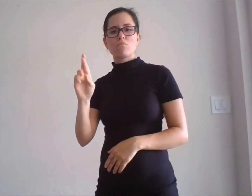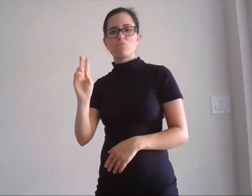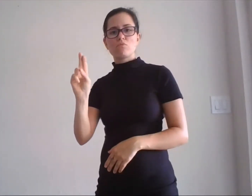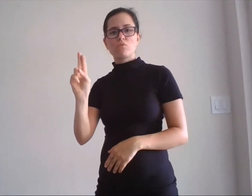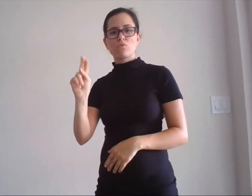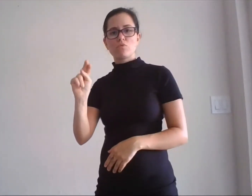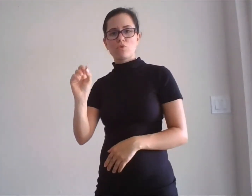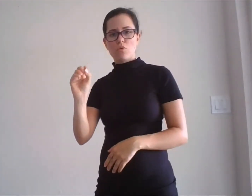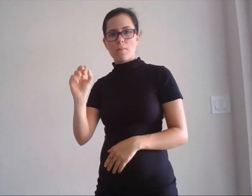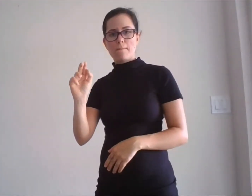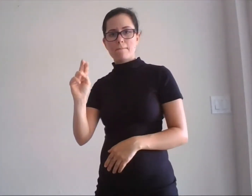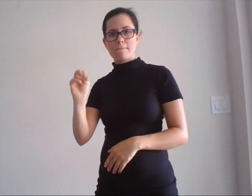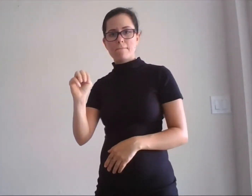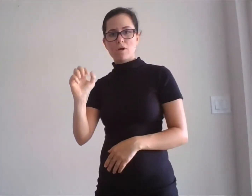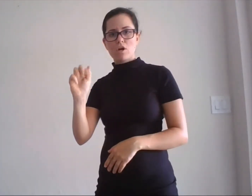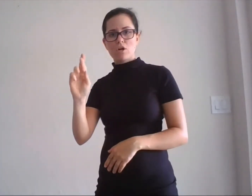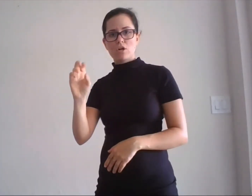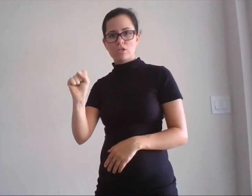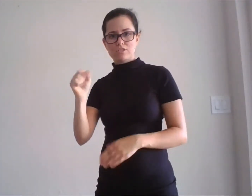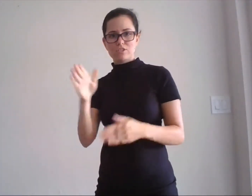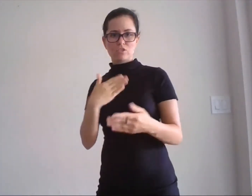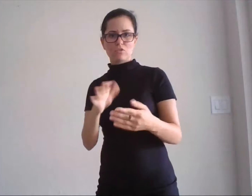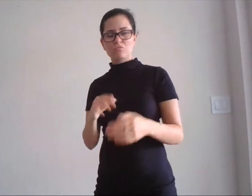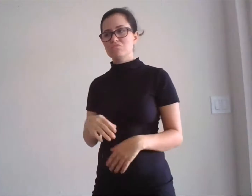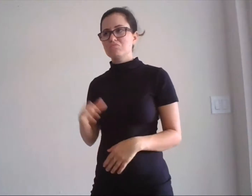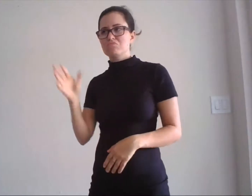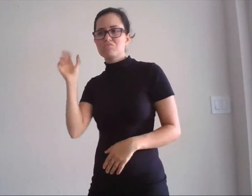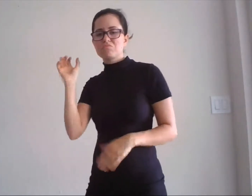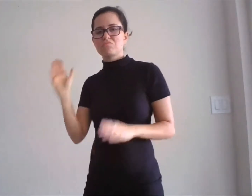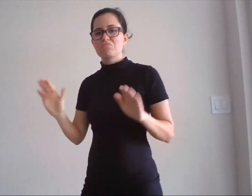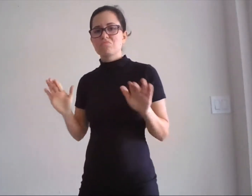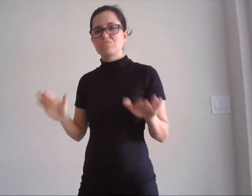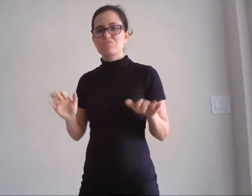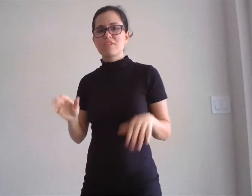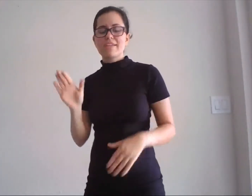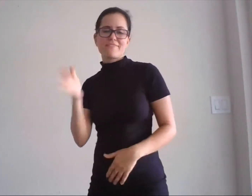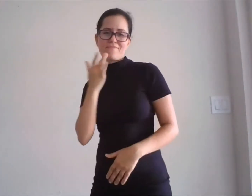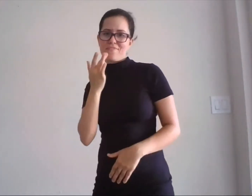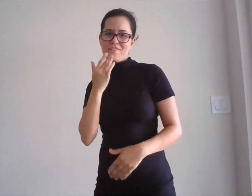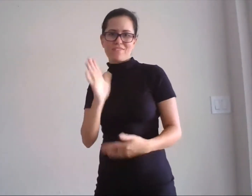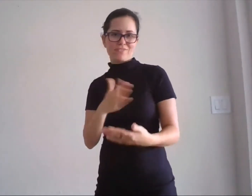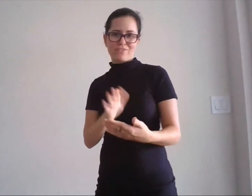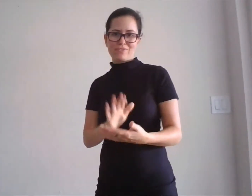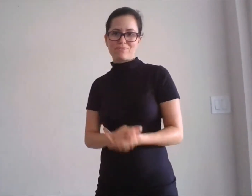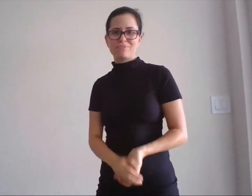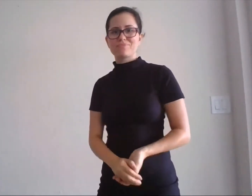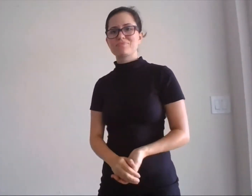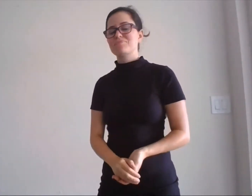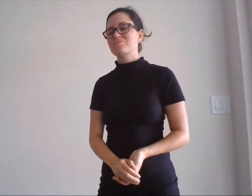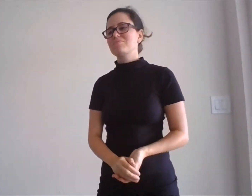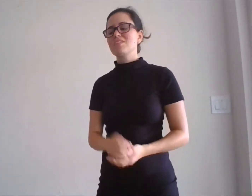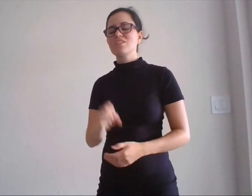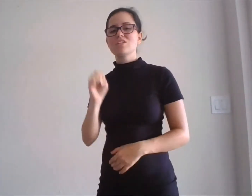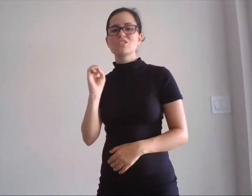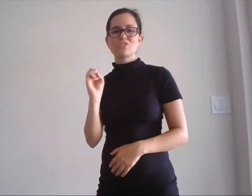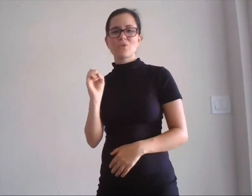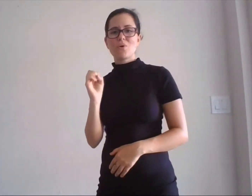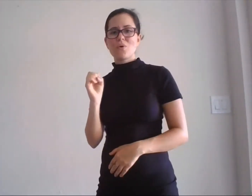he does. So I got it all set up for him, and then he was like, Mom, come in here. And he laid back on the couch. He laid back on the